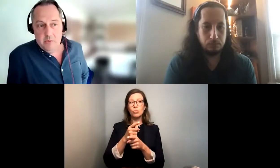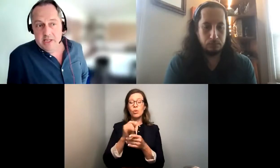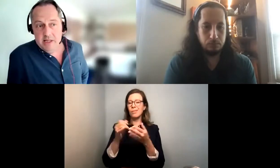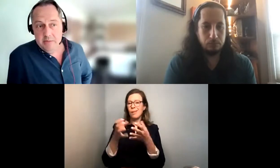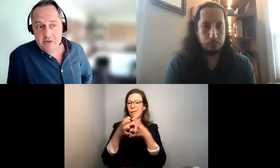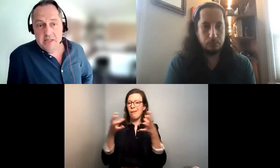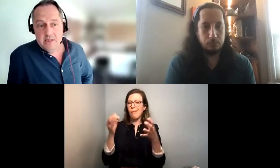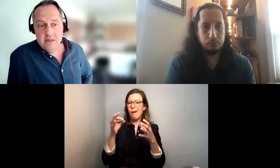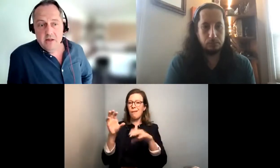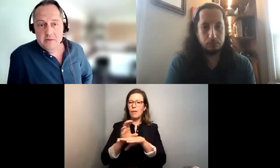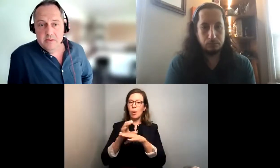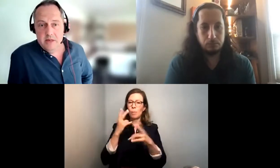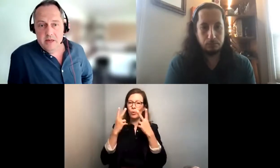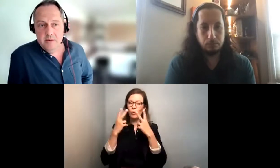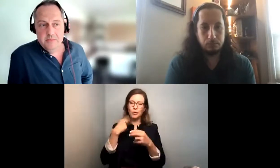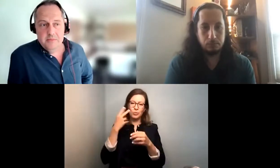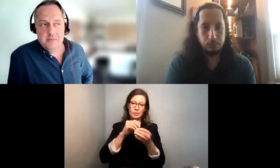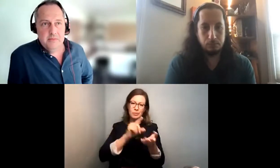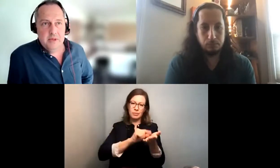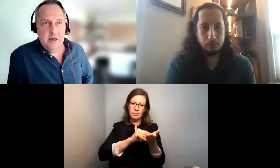and we see it in the press a lot,